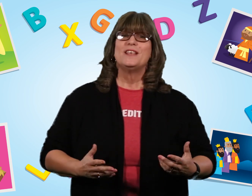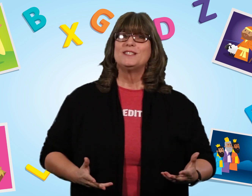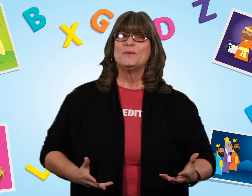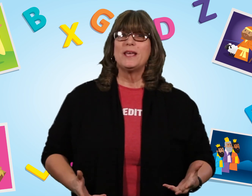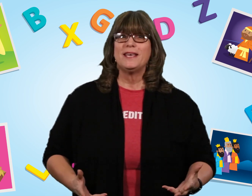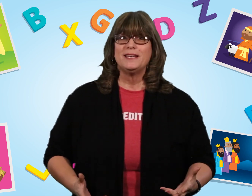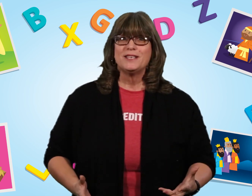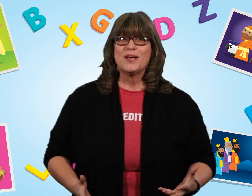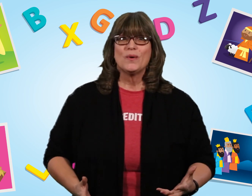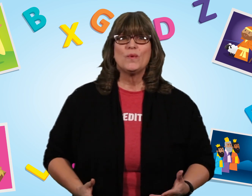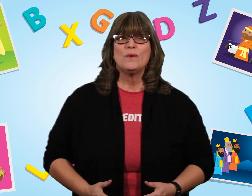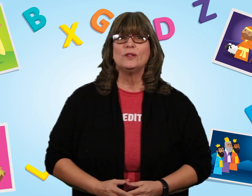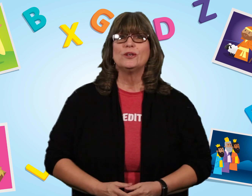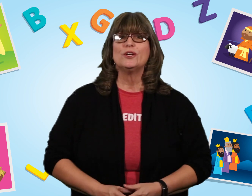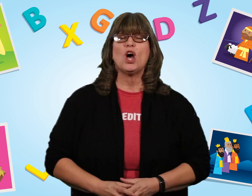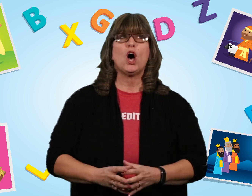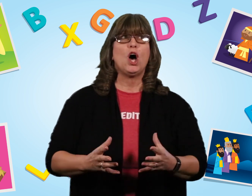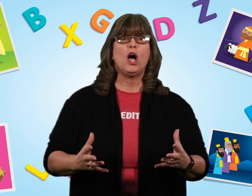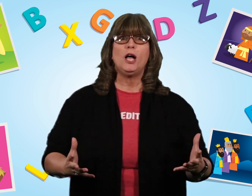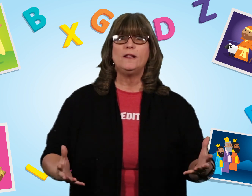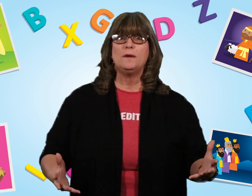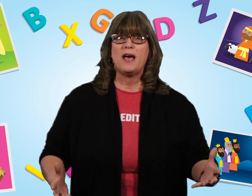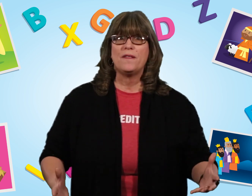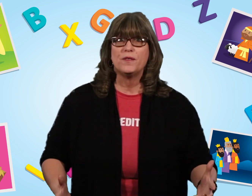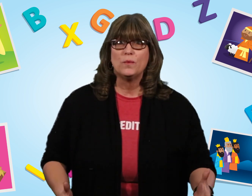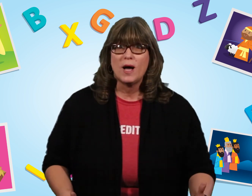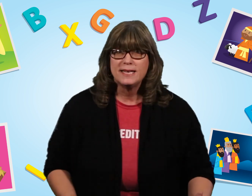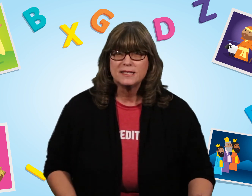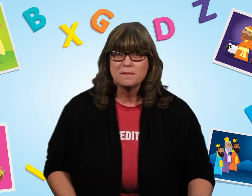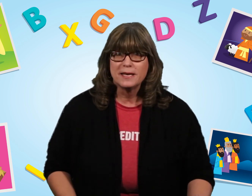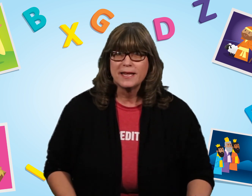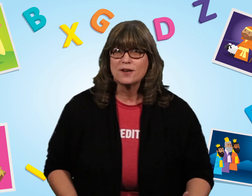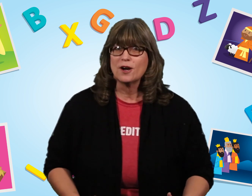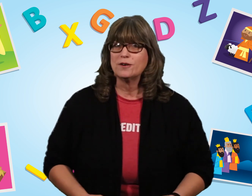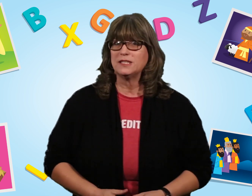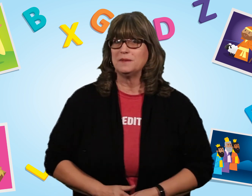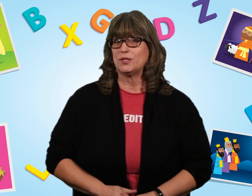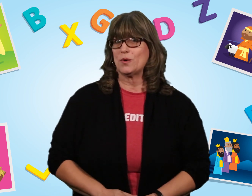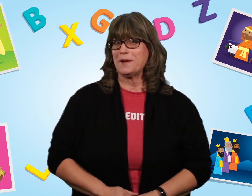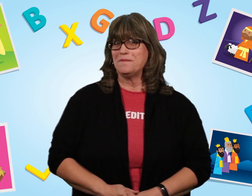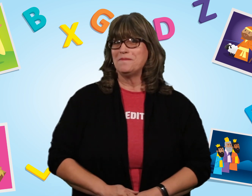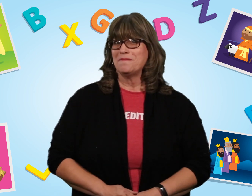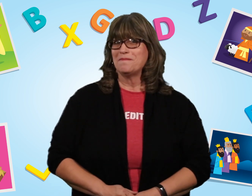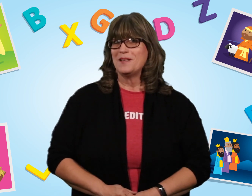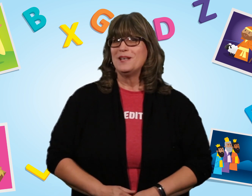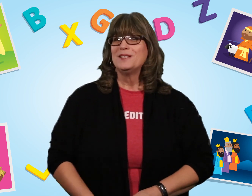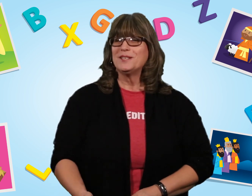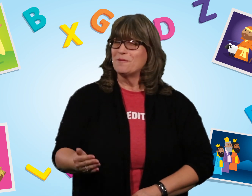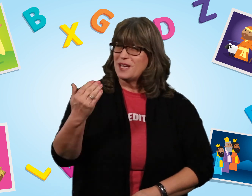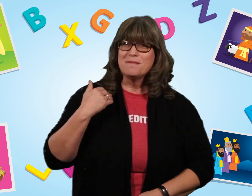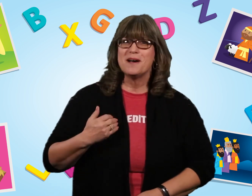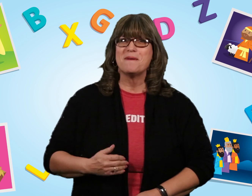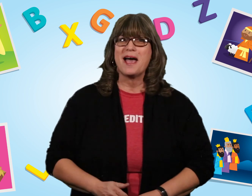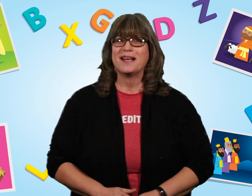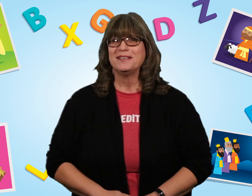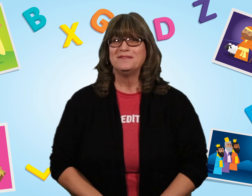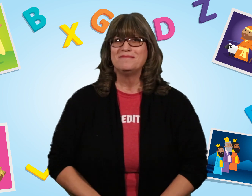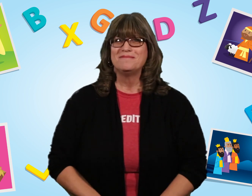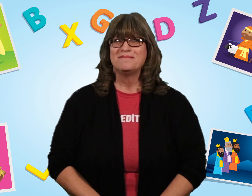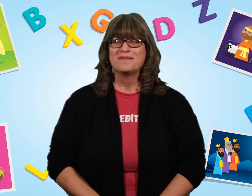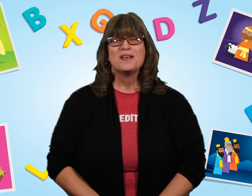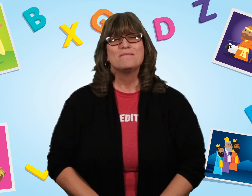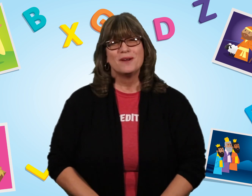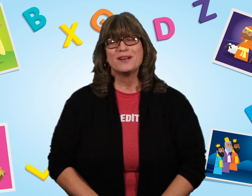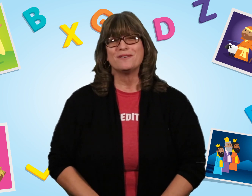This weekend we will learn all about the wise men In our Christmas story So come on back